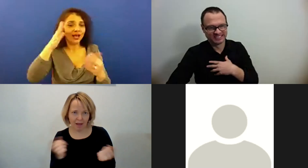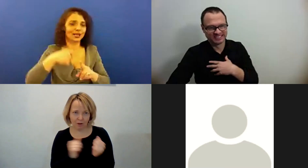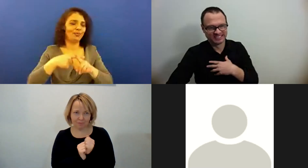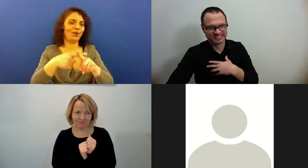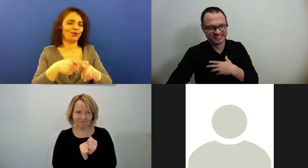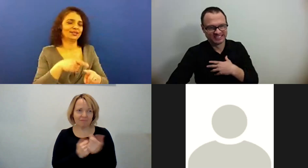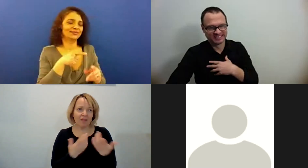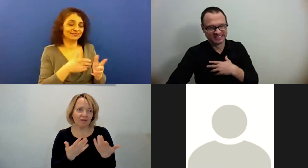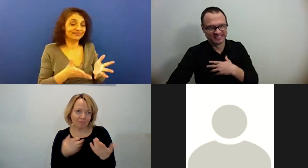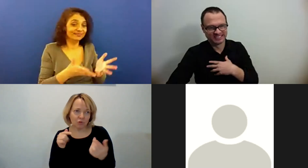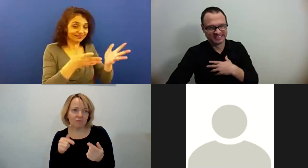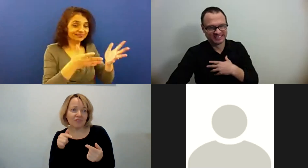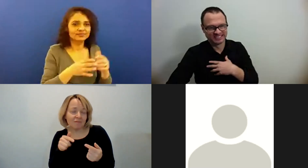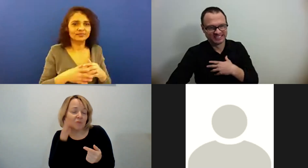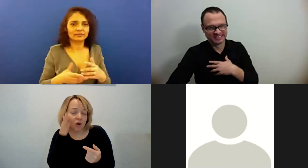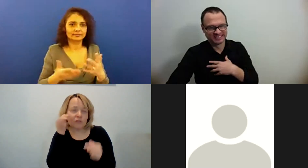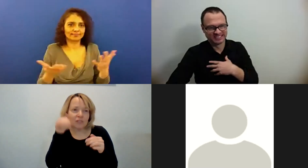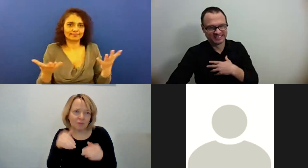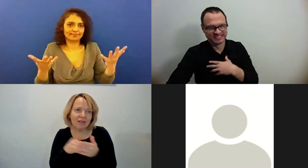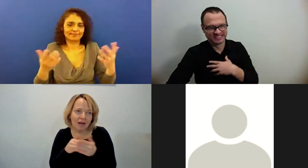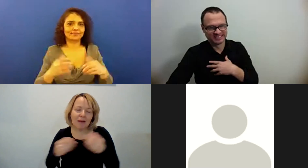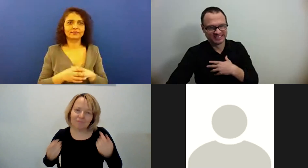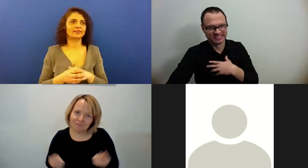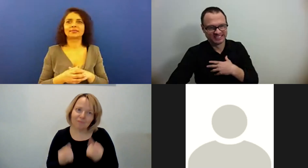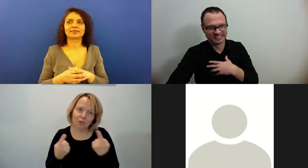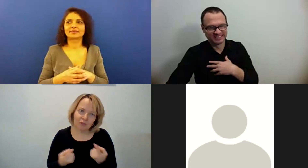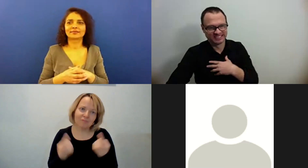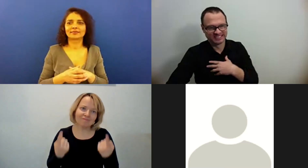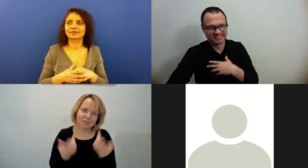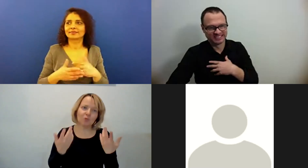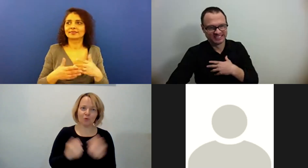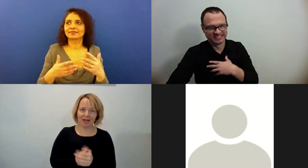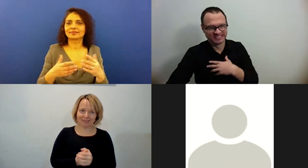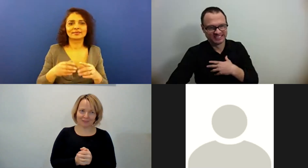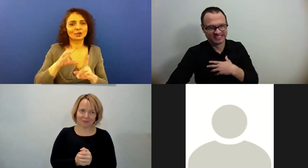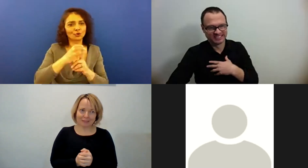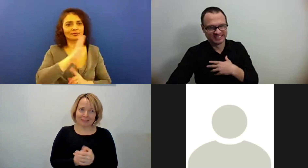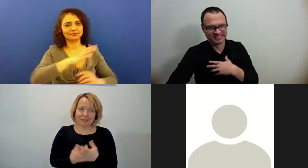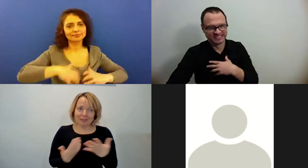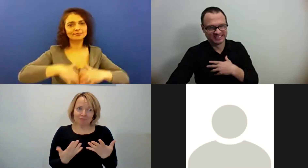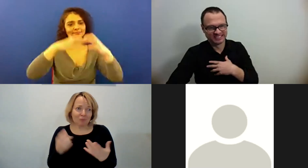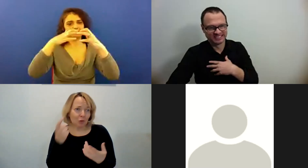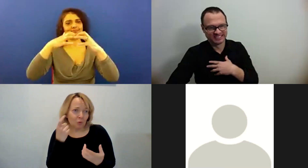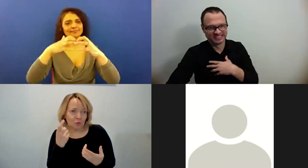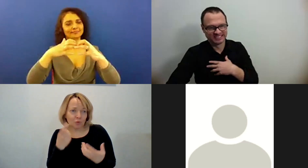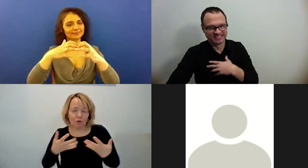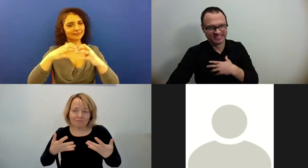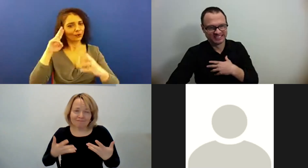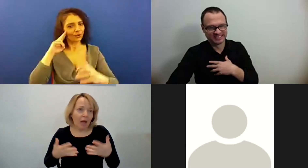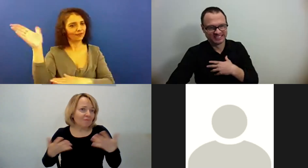Do not have, maybe have the access to technology, to international sign, to the global deaf community.